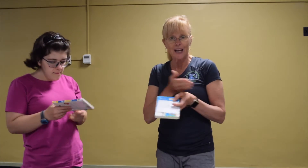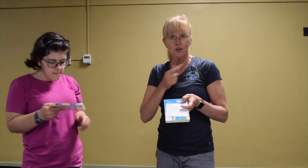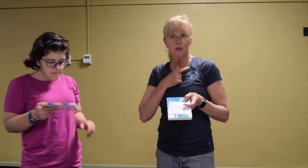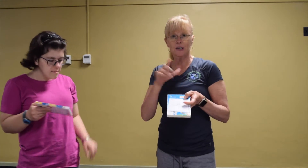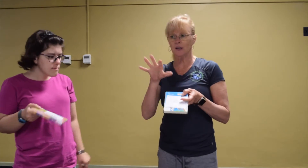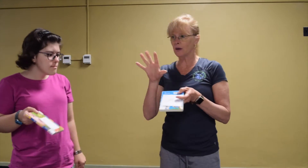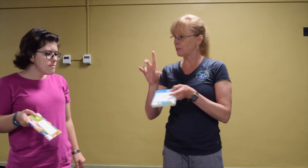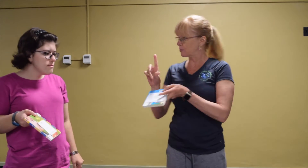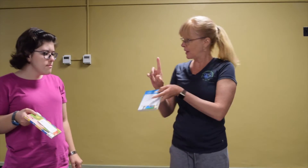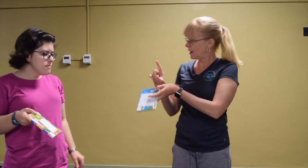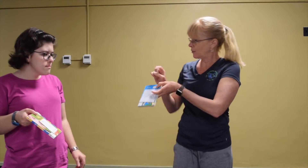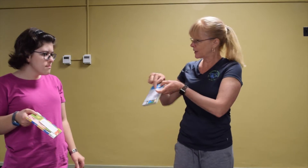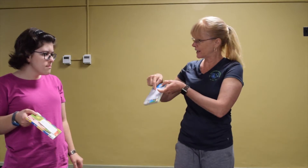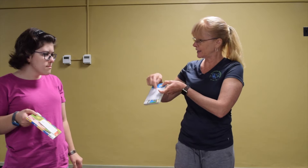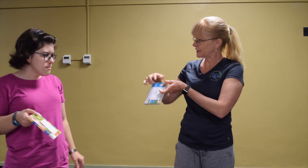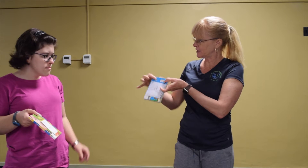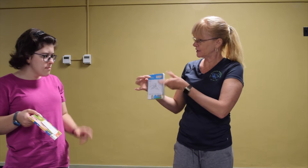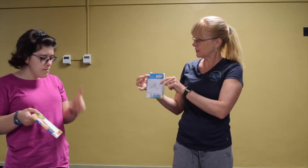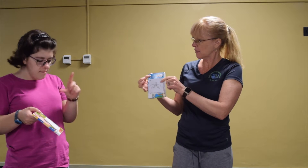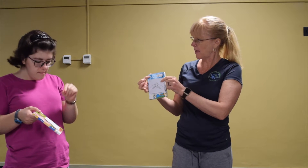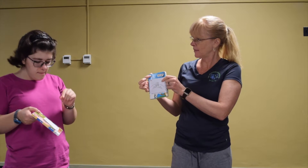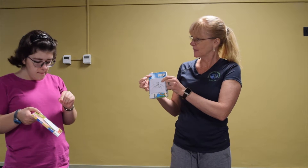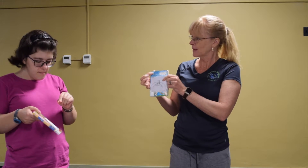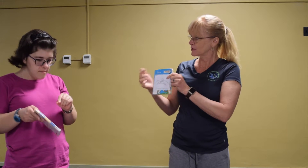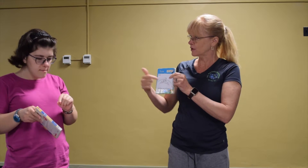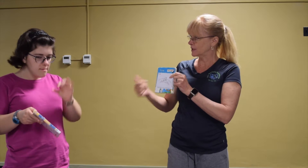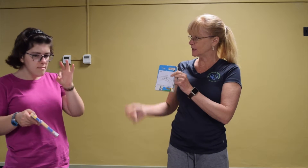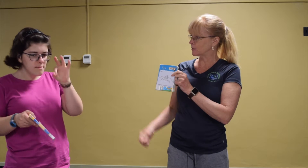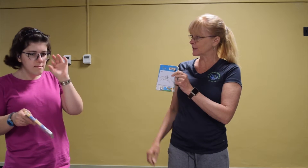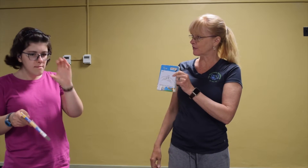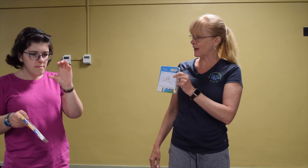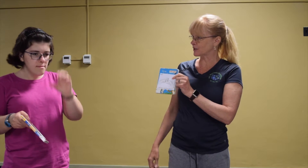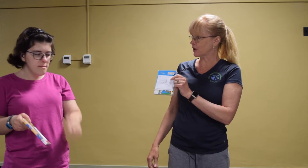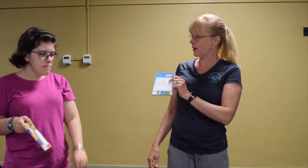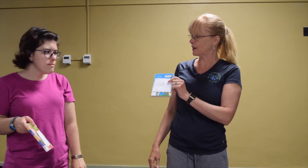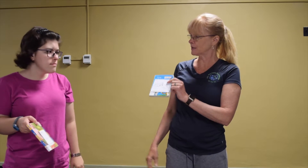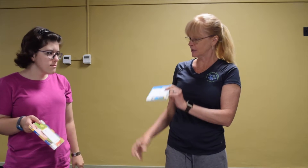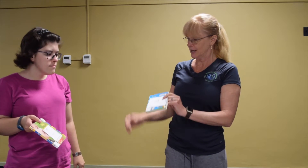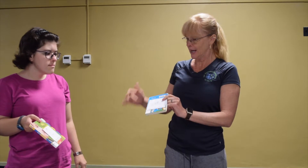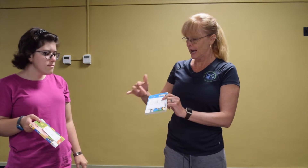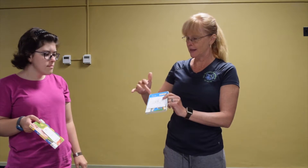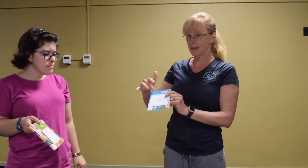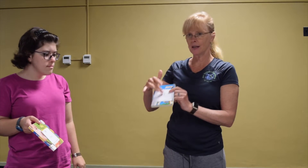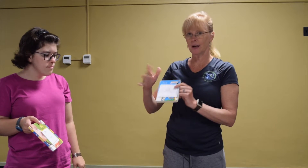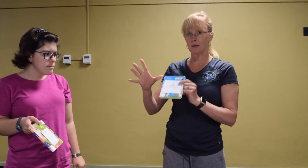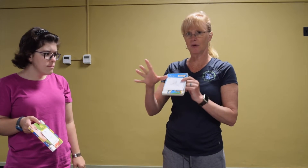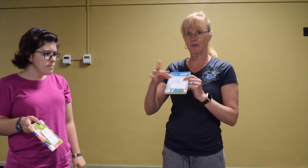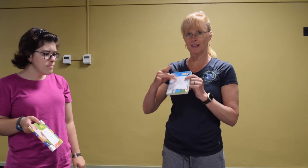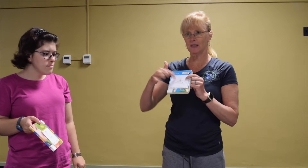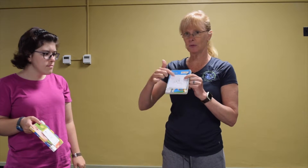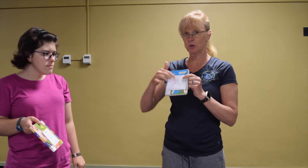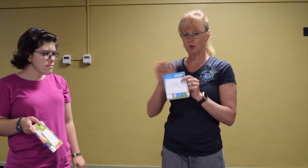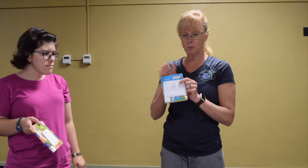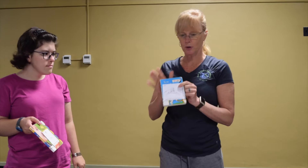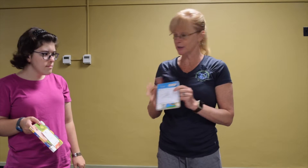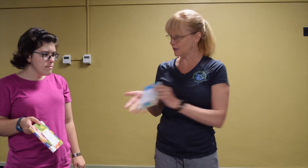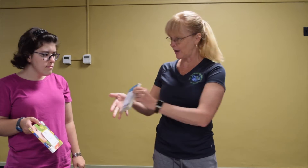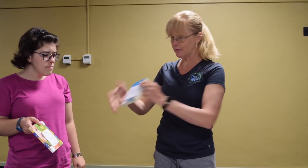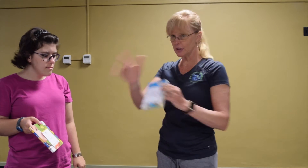you need to, what do they need to do? So you need to print the flashcards and then affix them to the book. So every